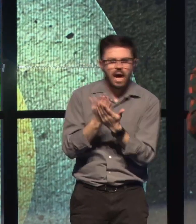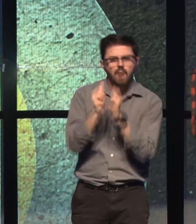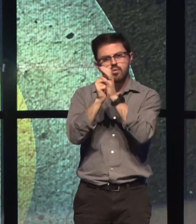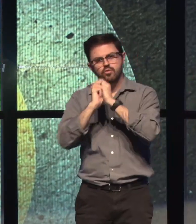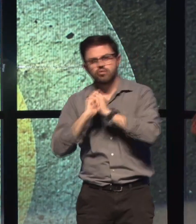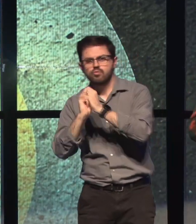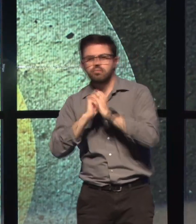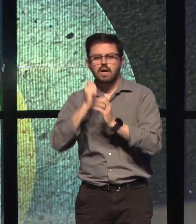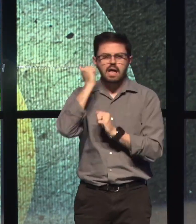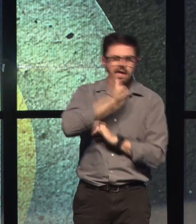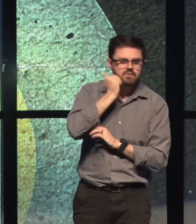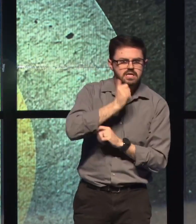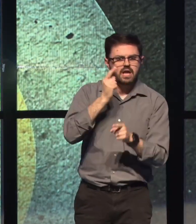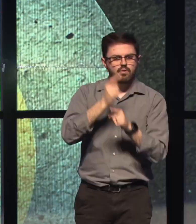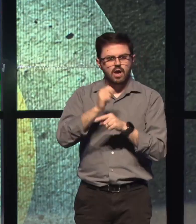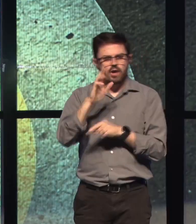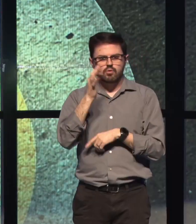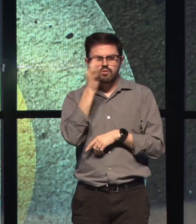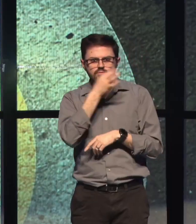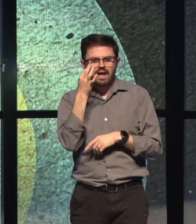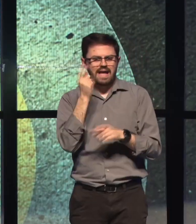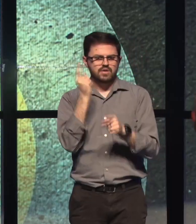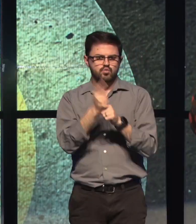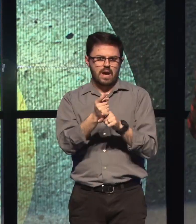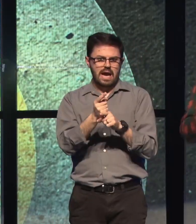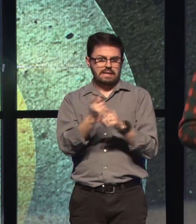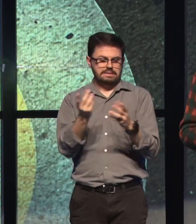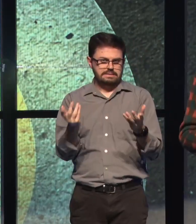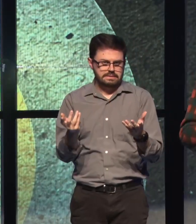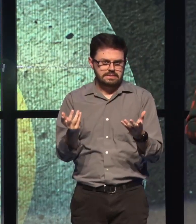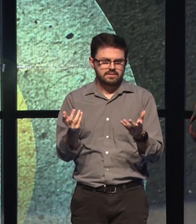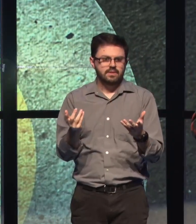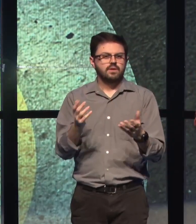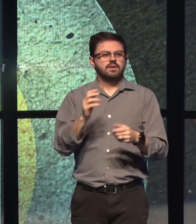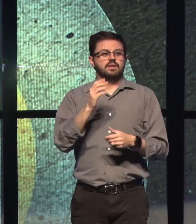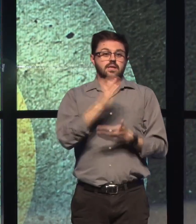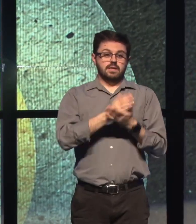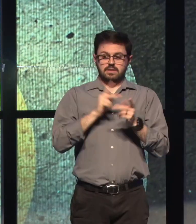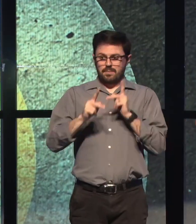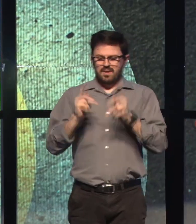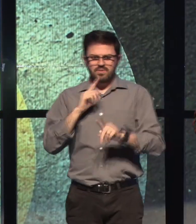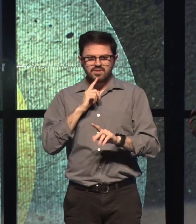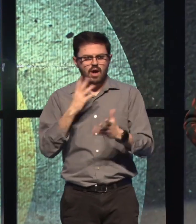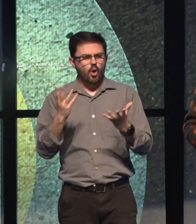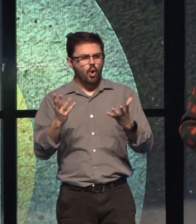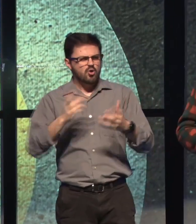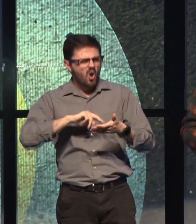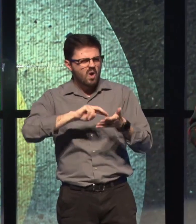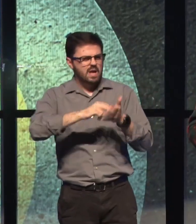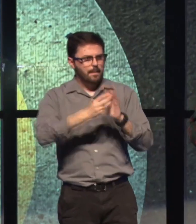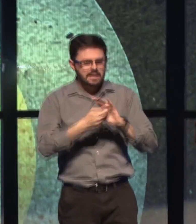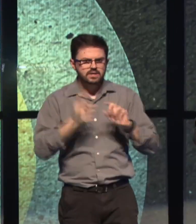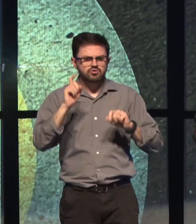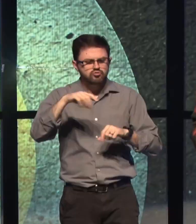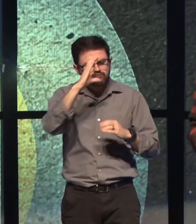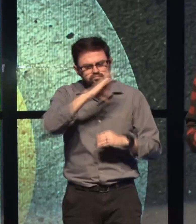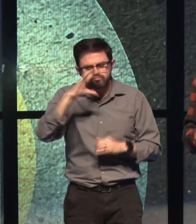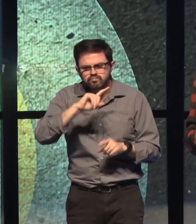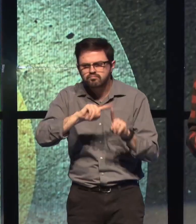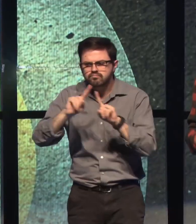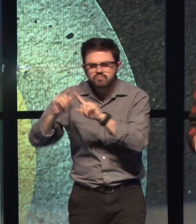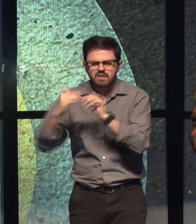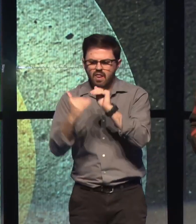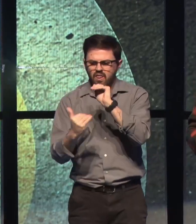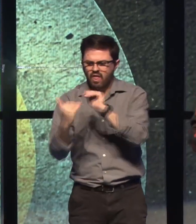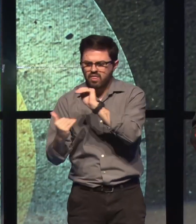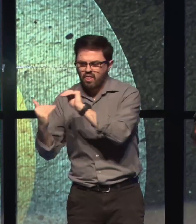that you fast. Some would say, oh, no, it means that you look for the injustices in the world and you go out and